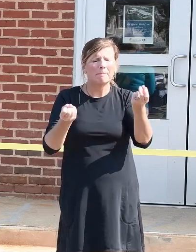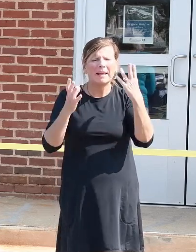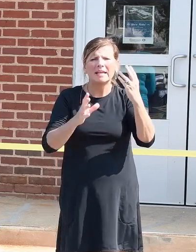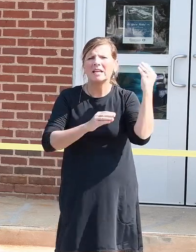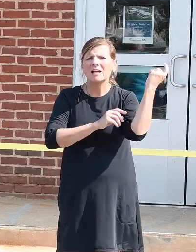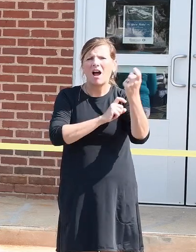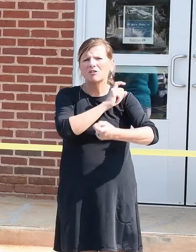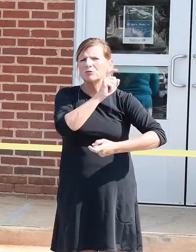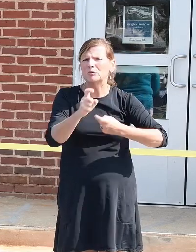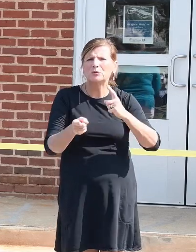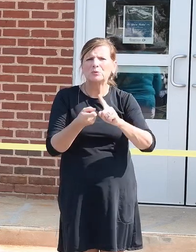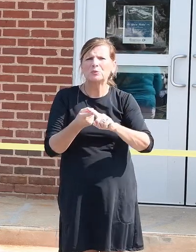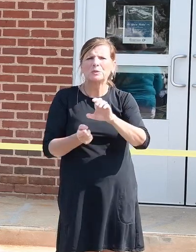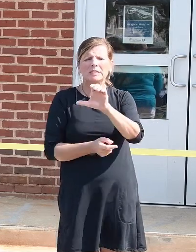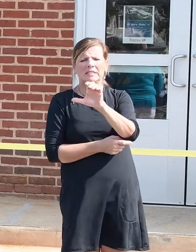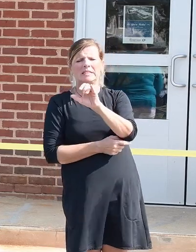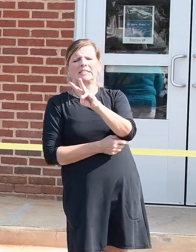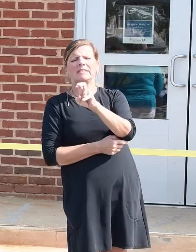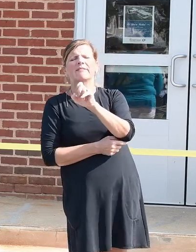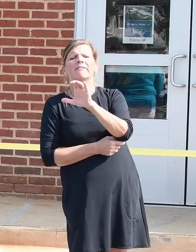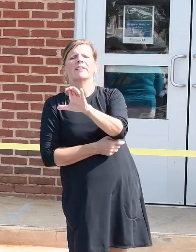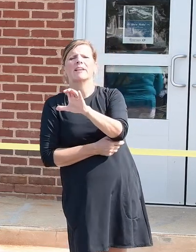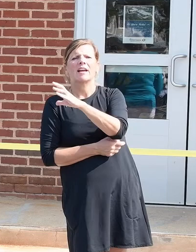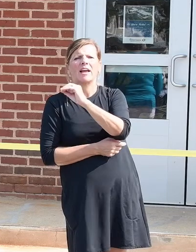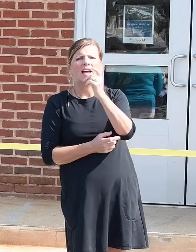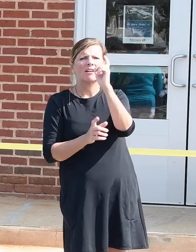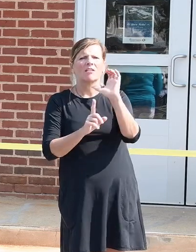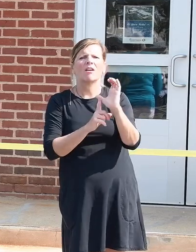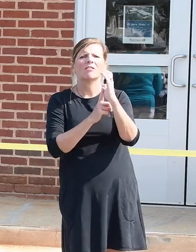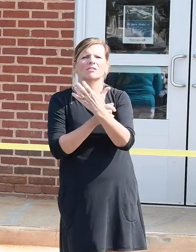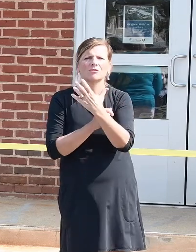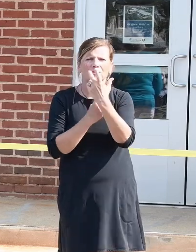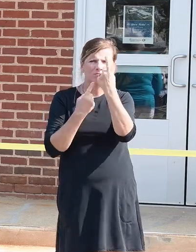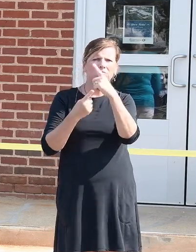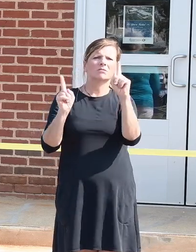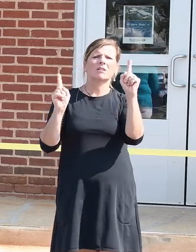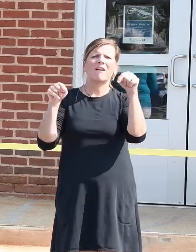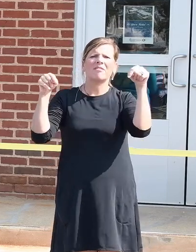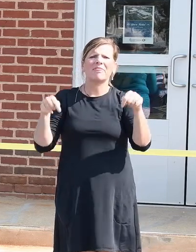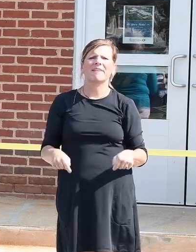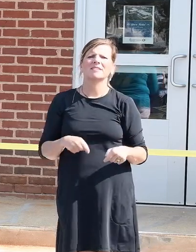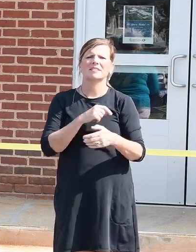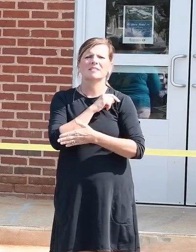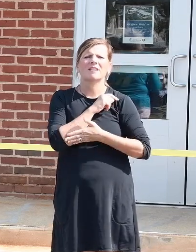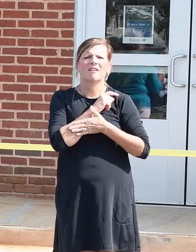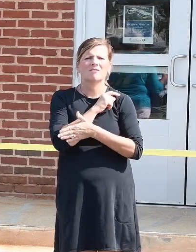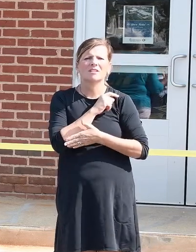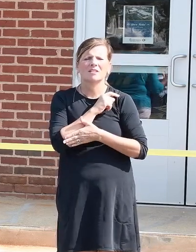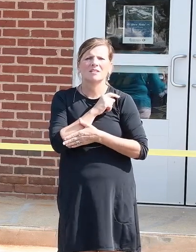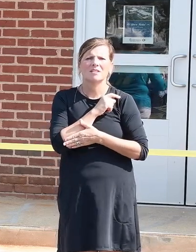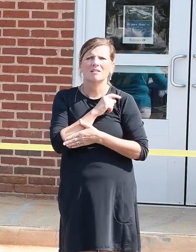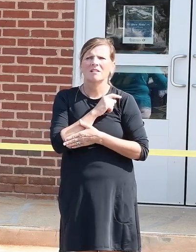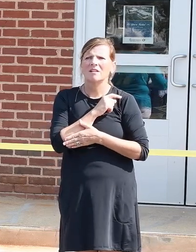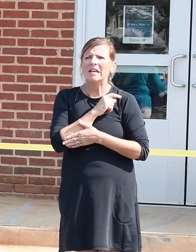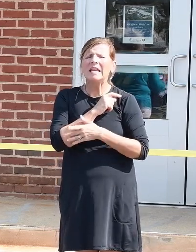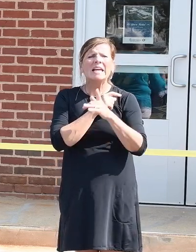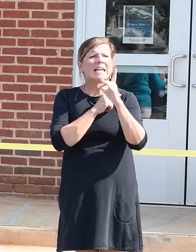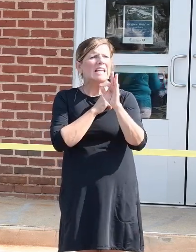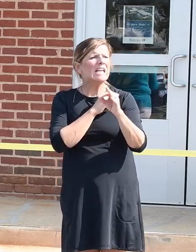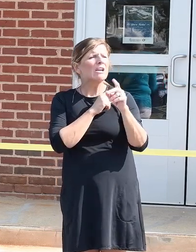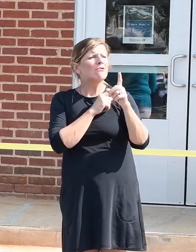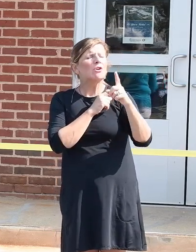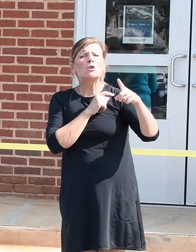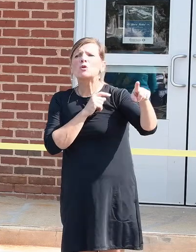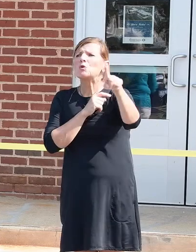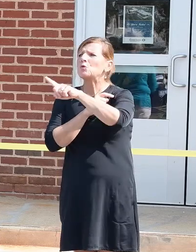contributions to the civic and cultural accomplishments of this county. Can all of you who were attendees or